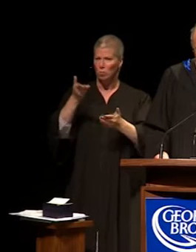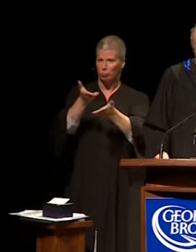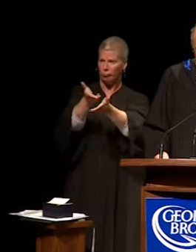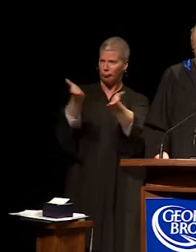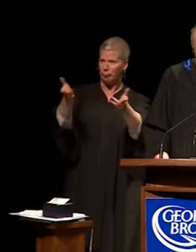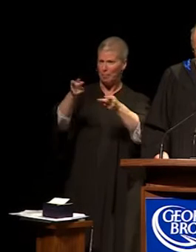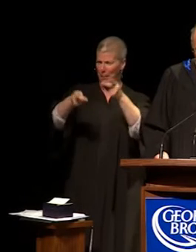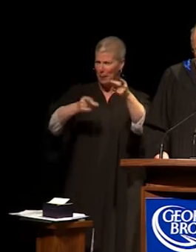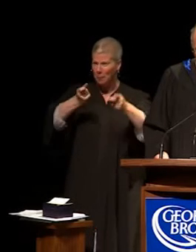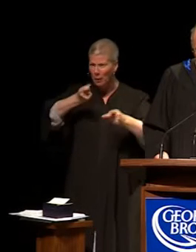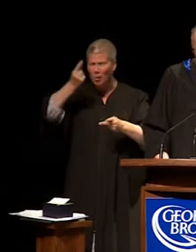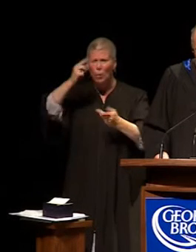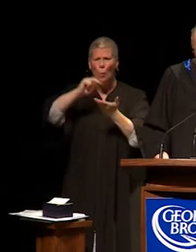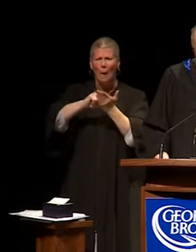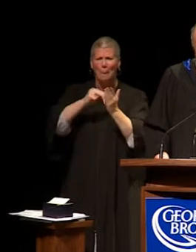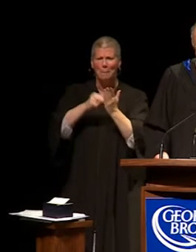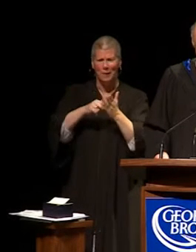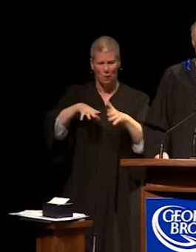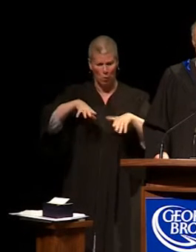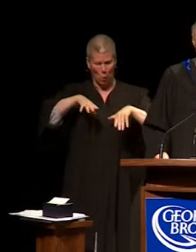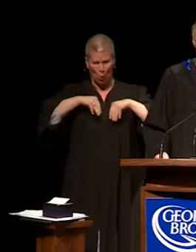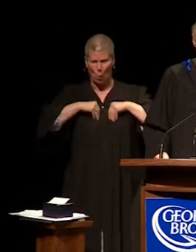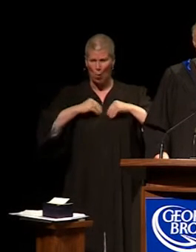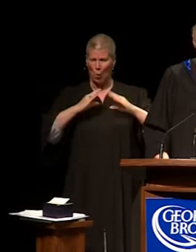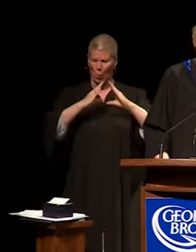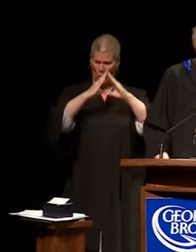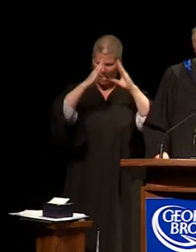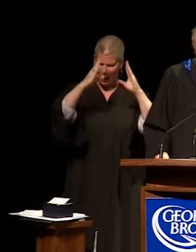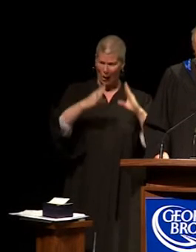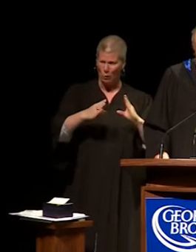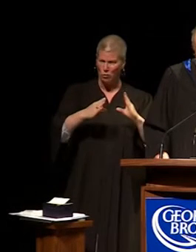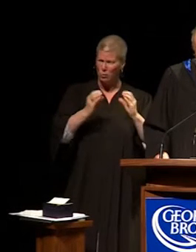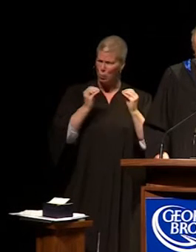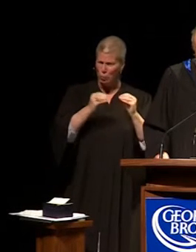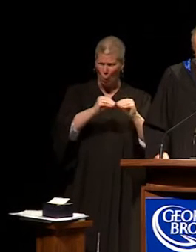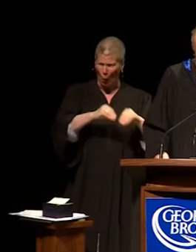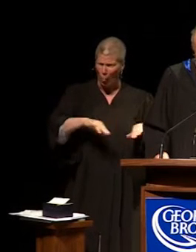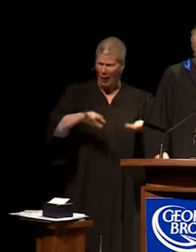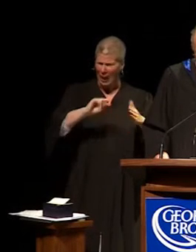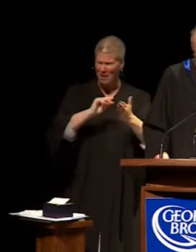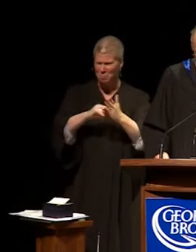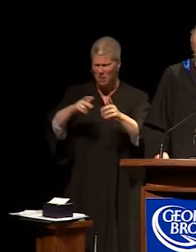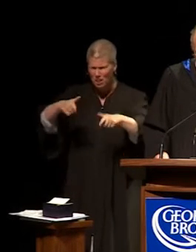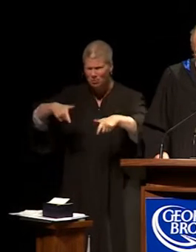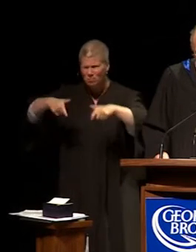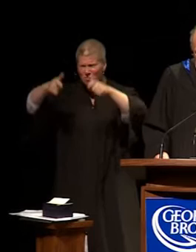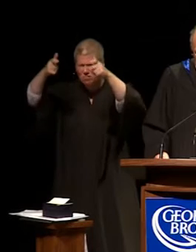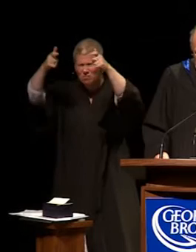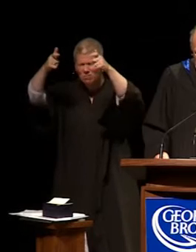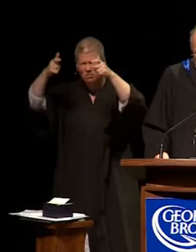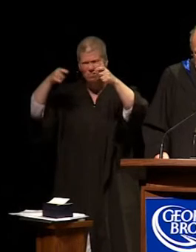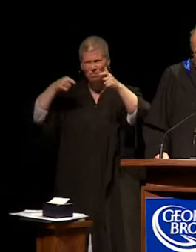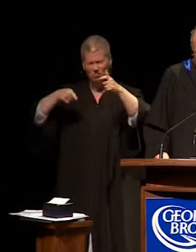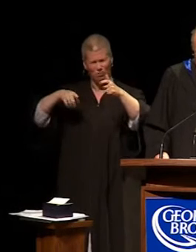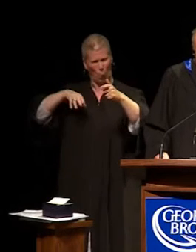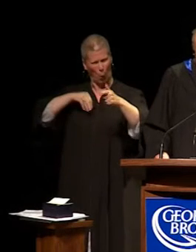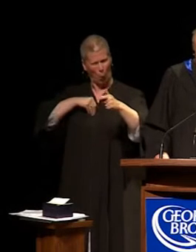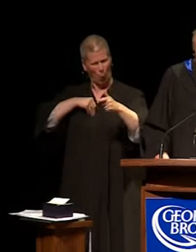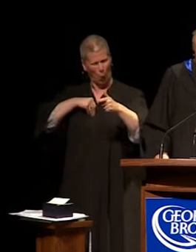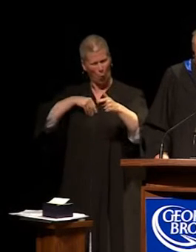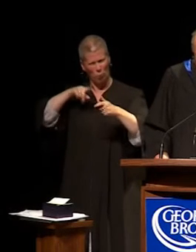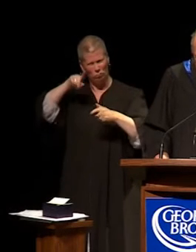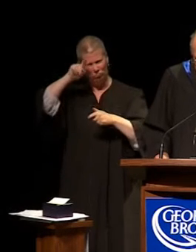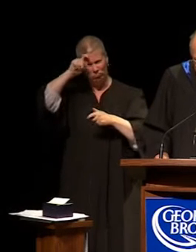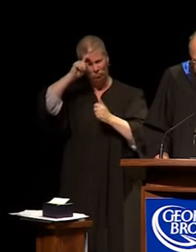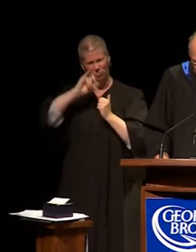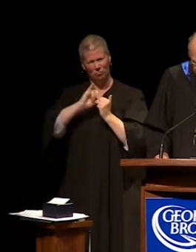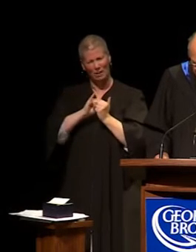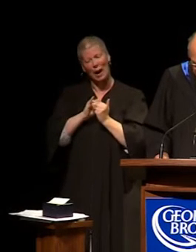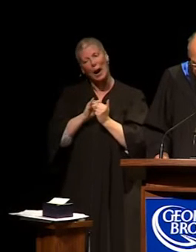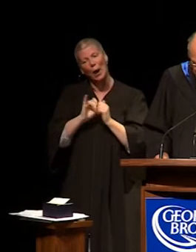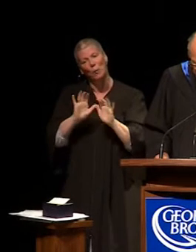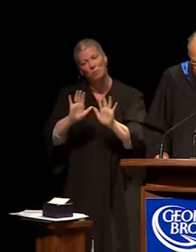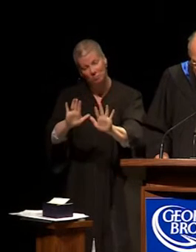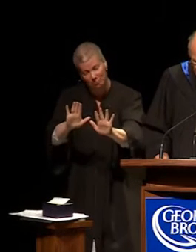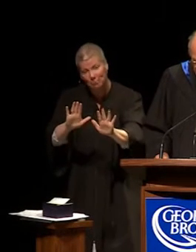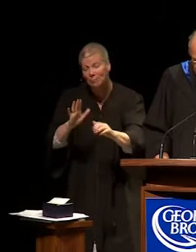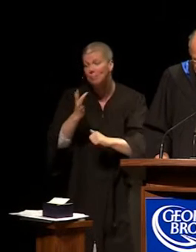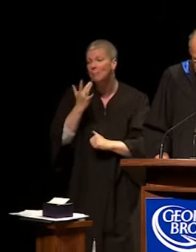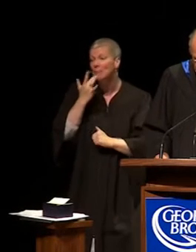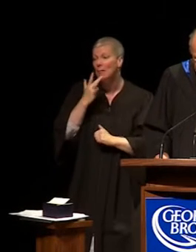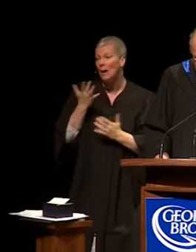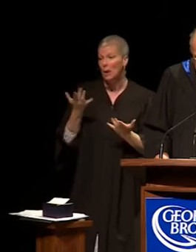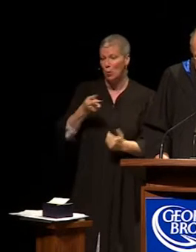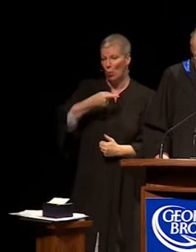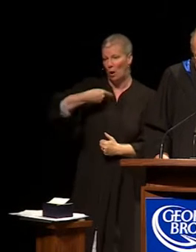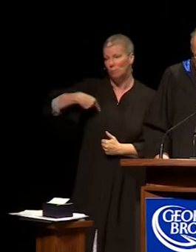understand home ownership without land. But thankfully, we were young enough to take on